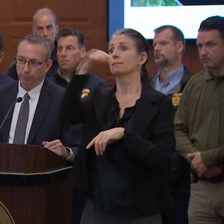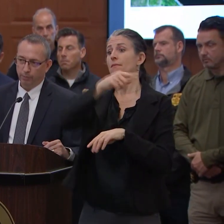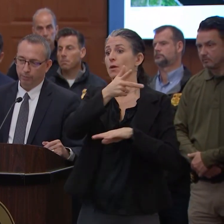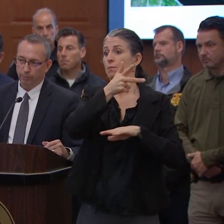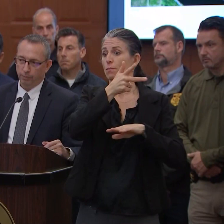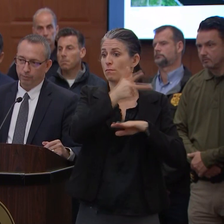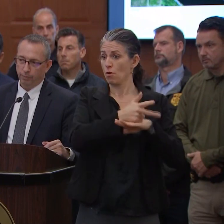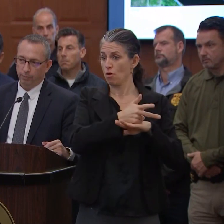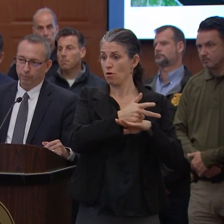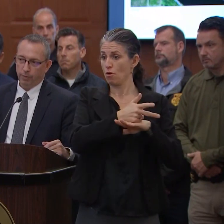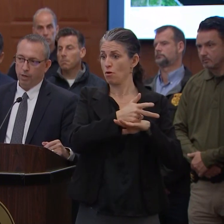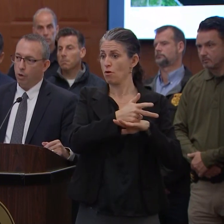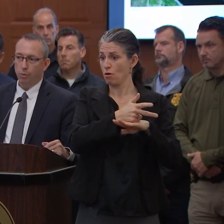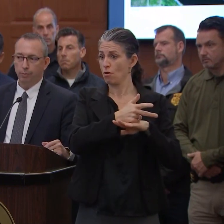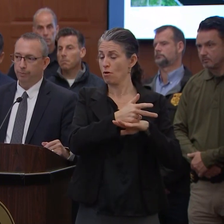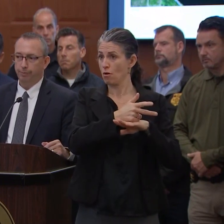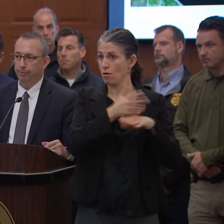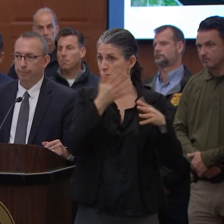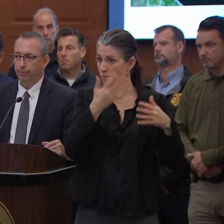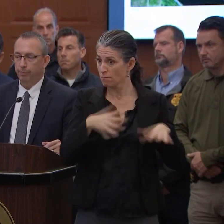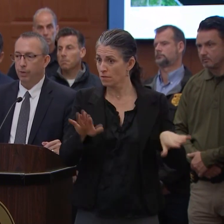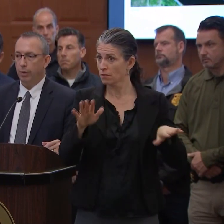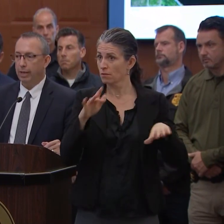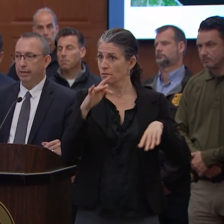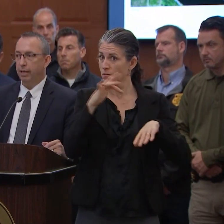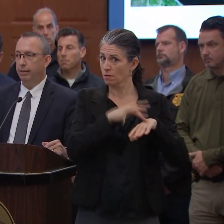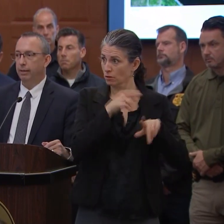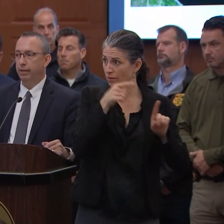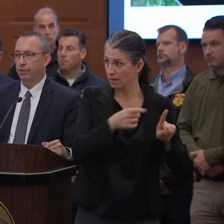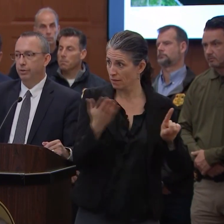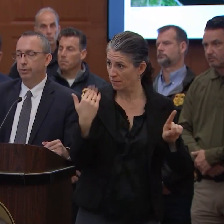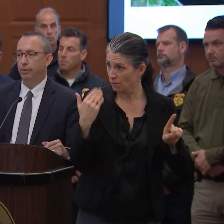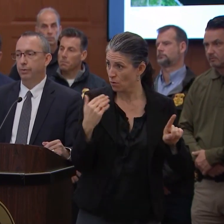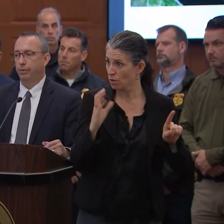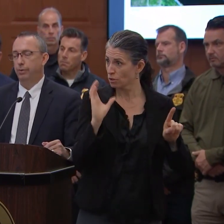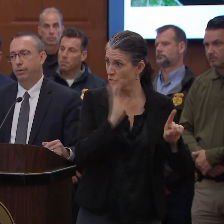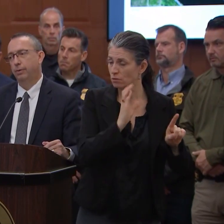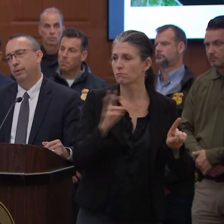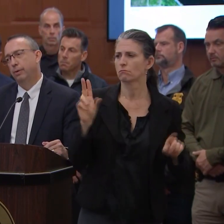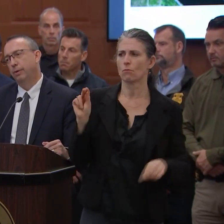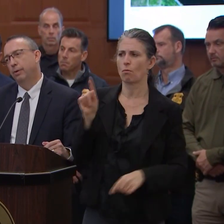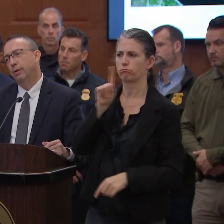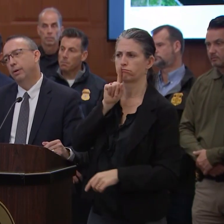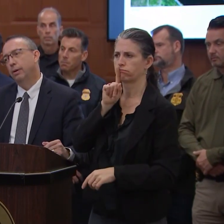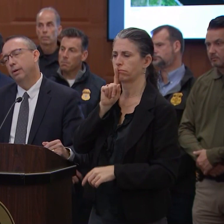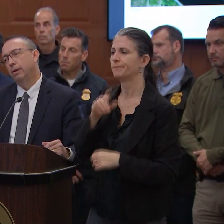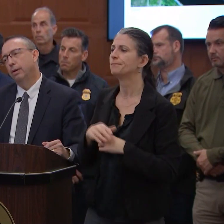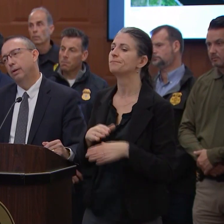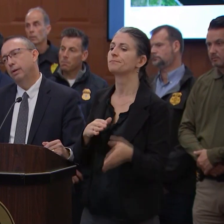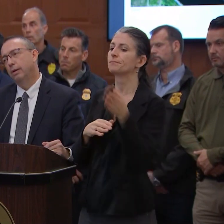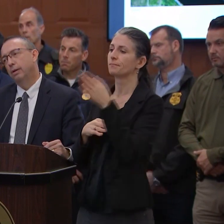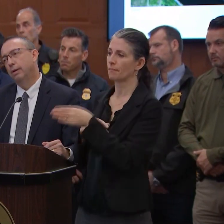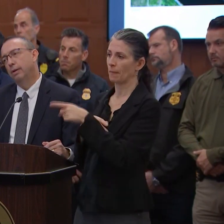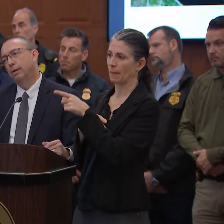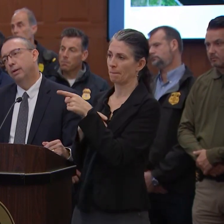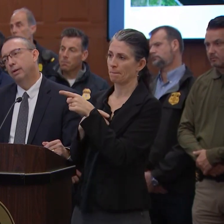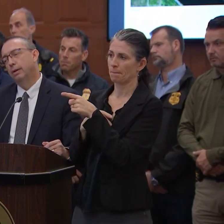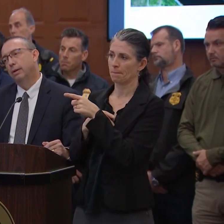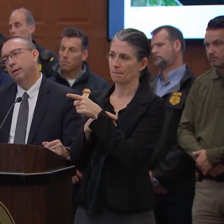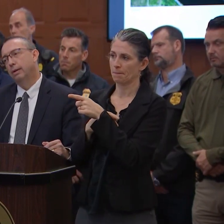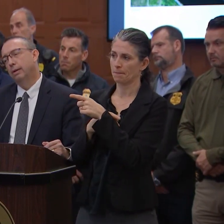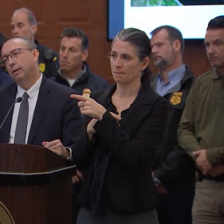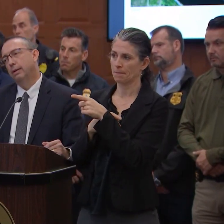specifically been searched for before? No. No, it had not. Yes, sir? Thanks very much. You just said, I think, that